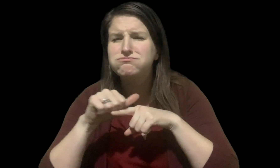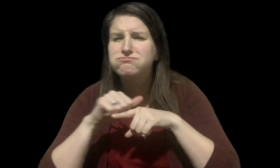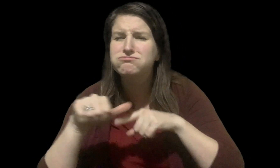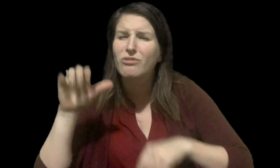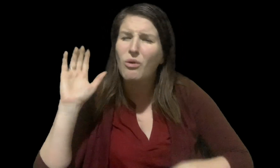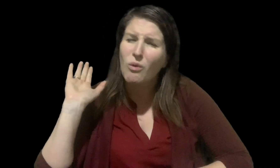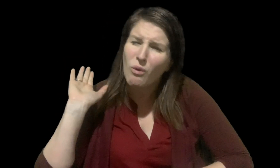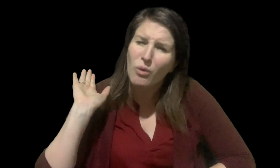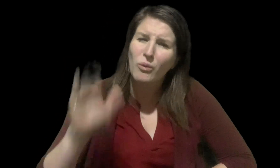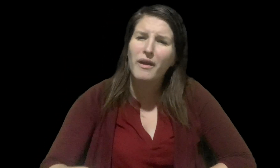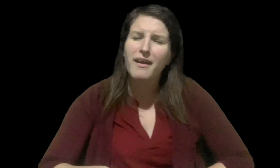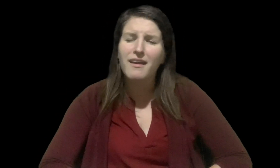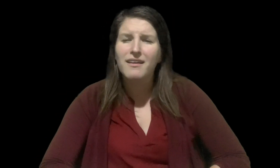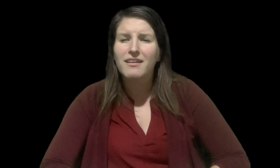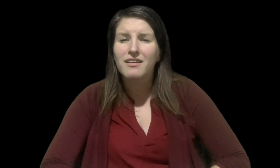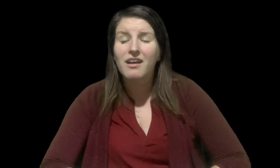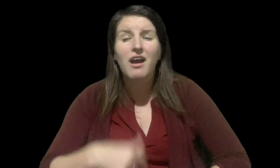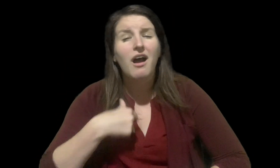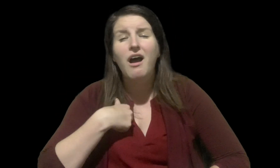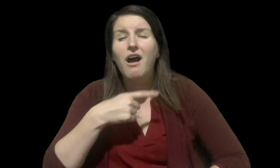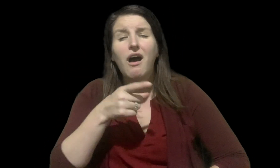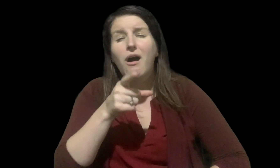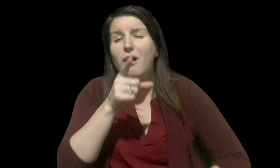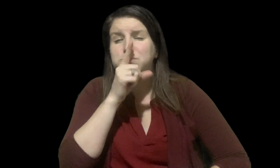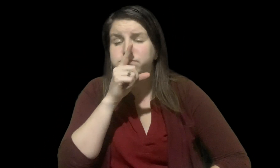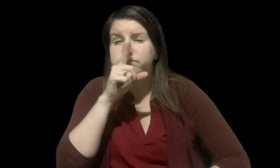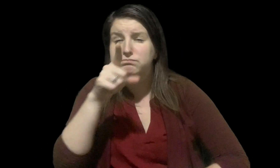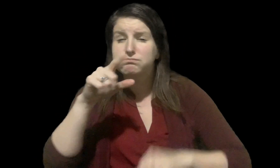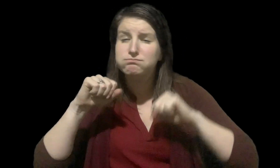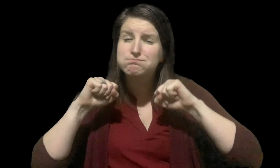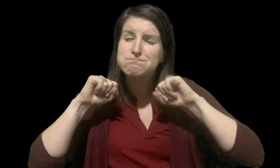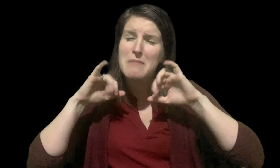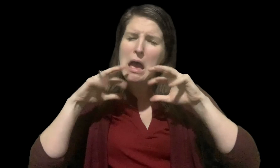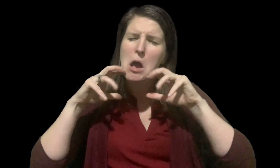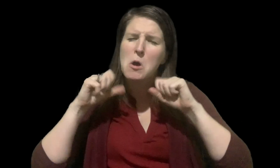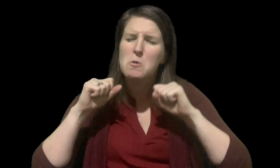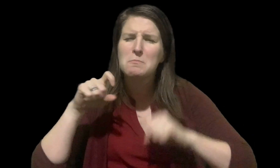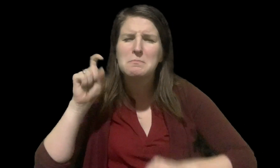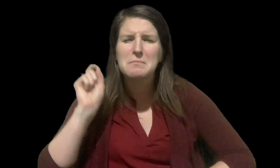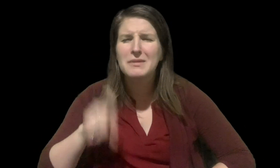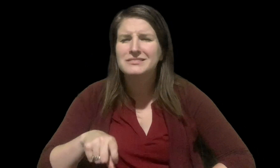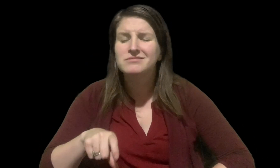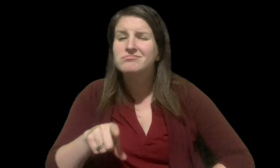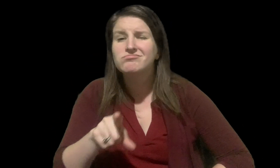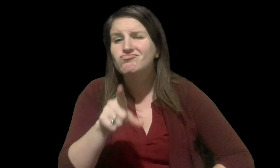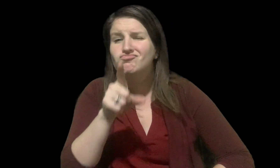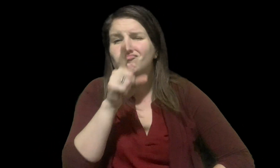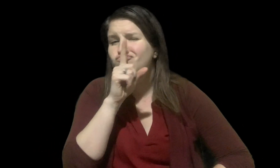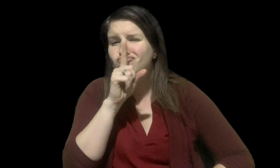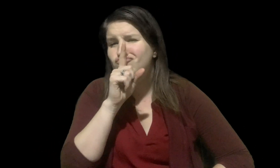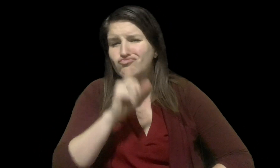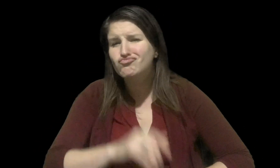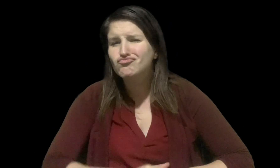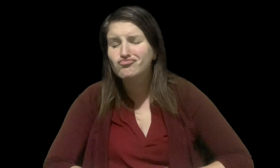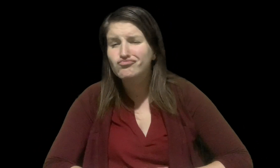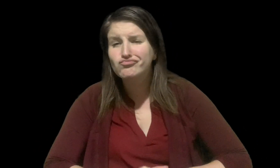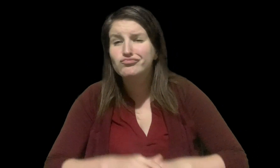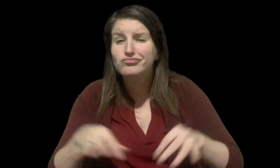continue to practice and continue to sign the whole time. And I'm not expecting you to be a master